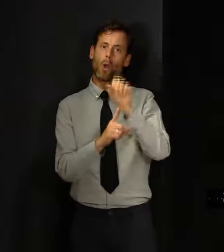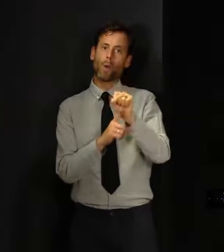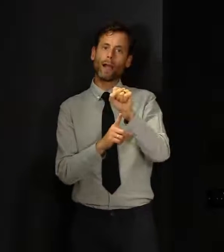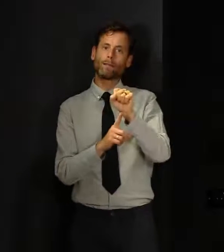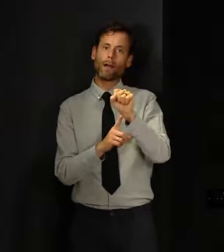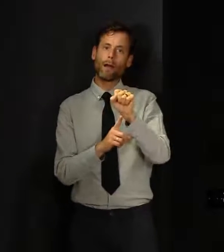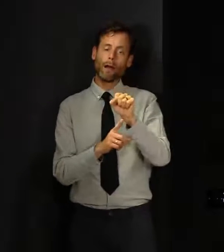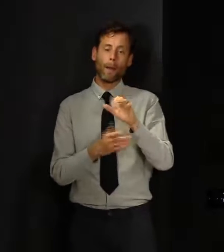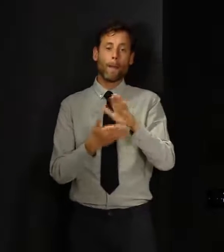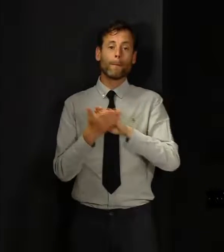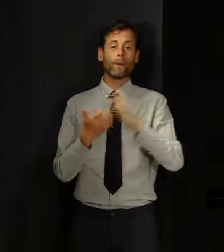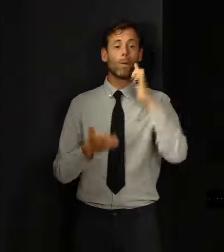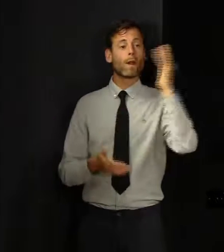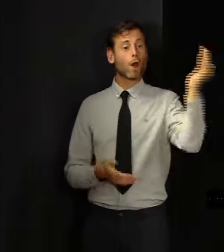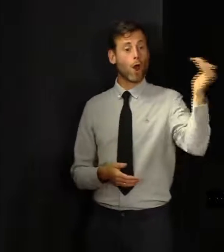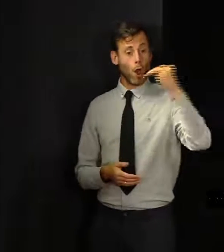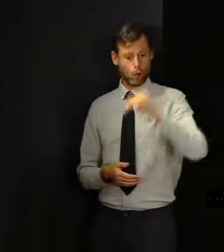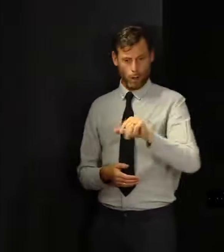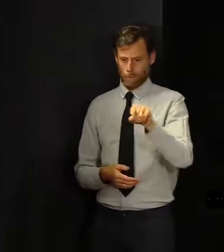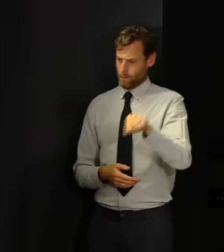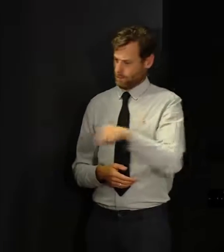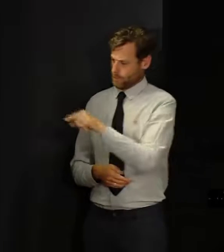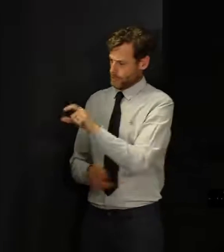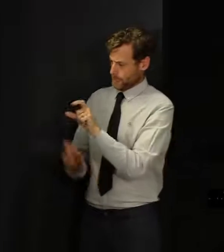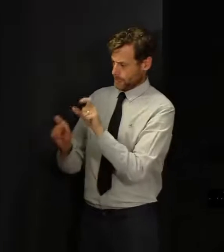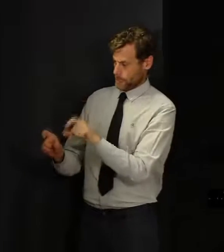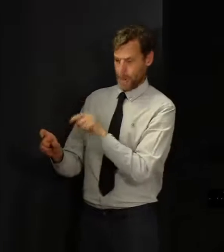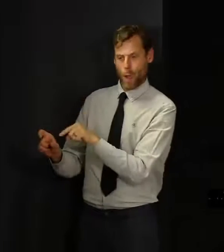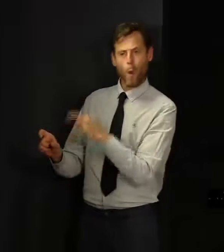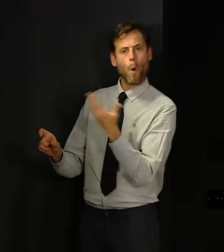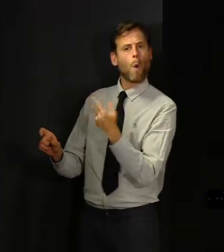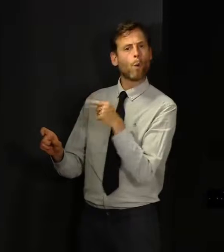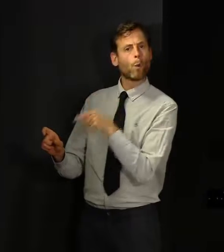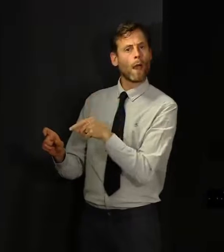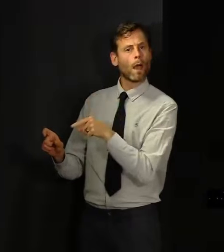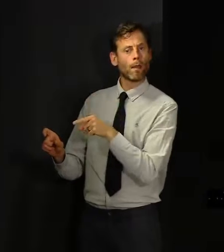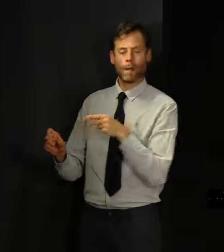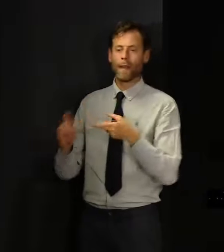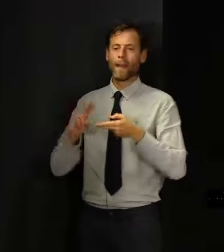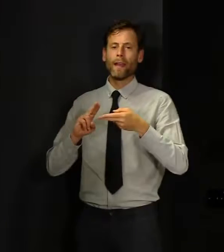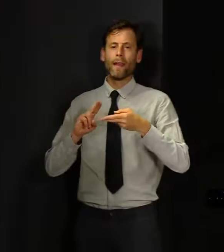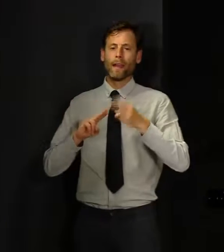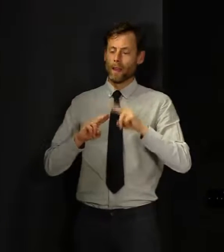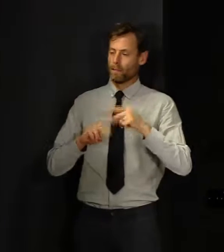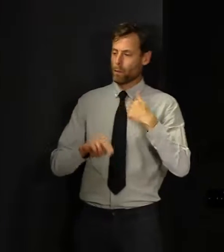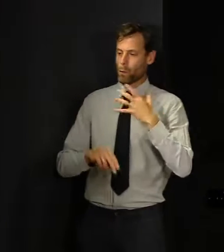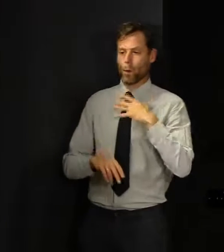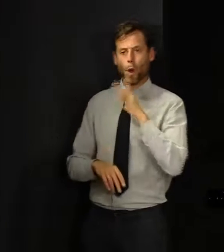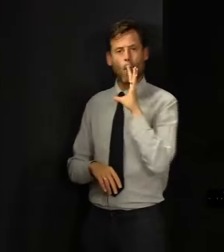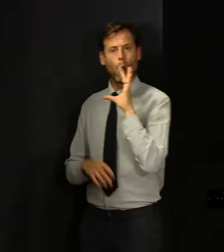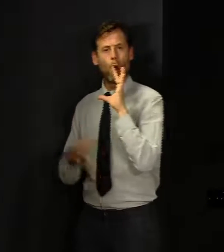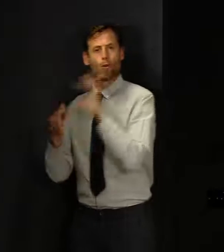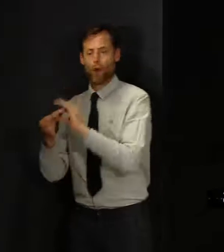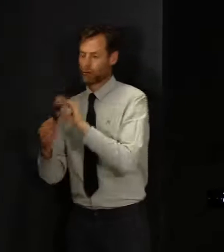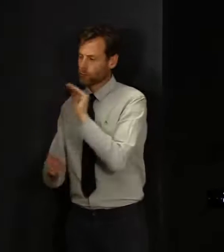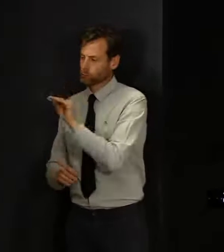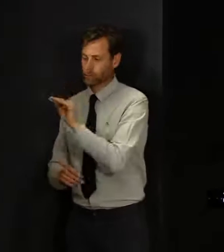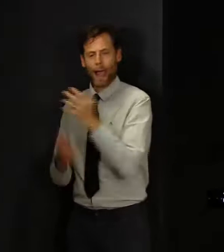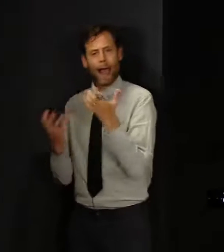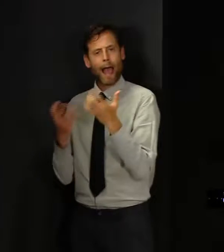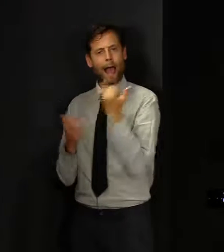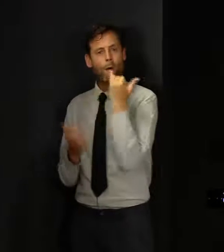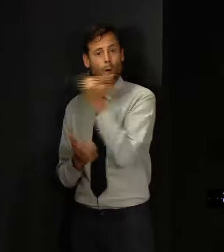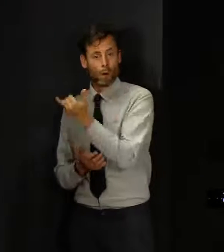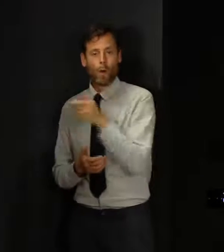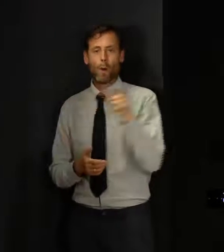where they will isolate and how they can be contacted. Border Force will have responsibility for enforcing this requirement through